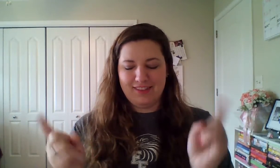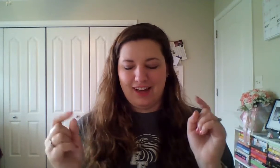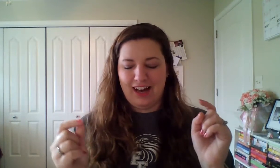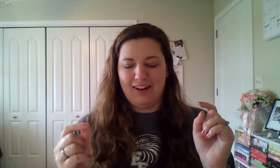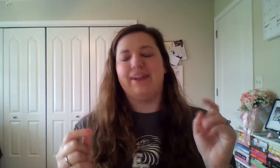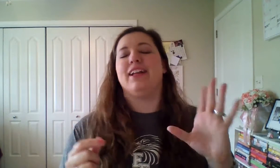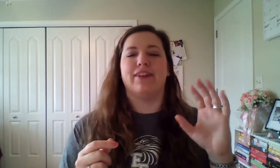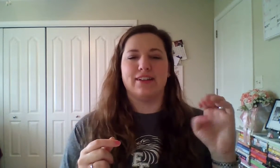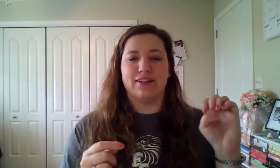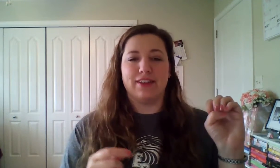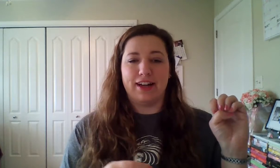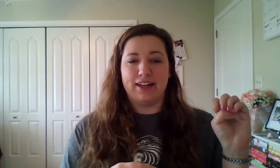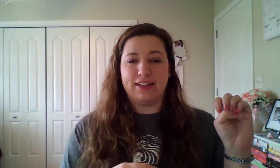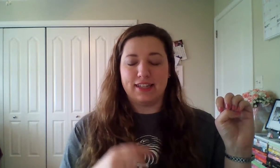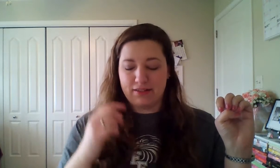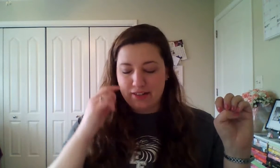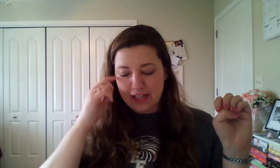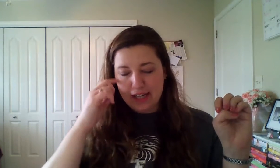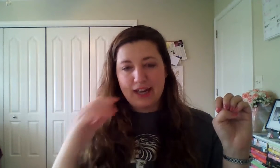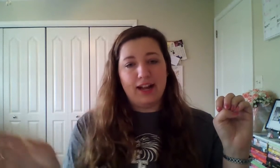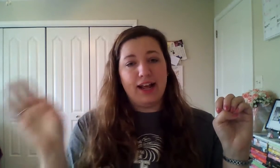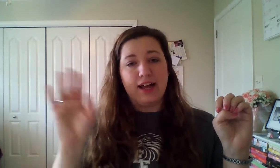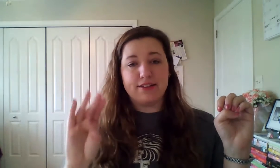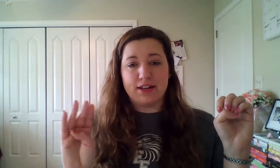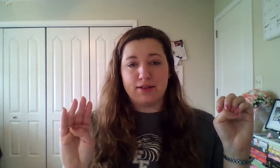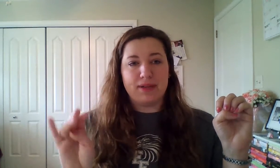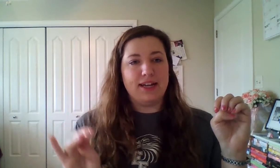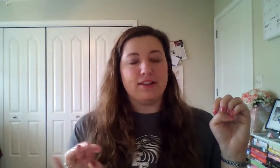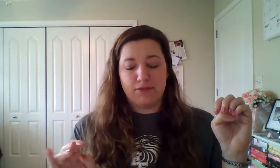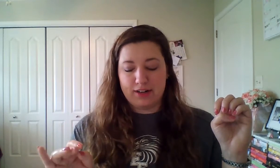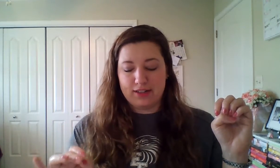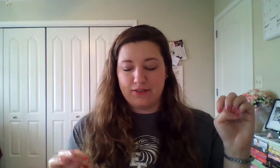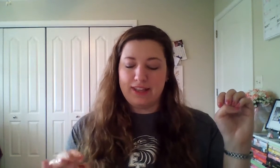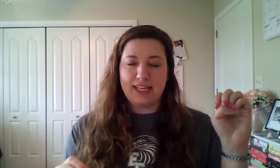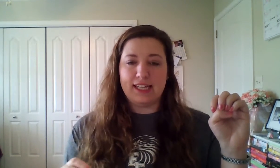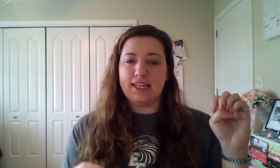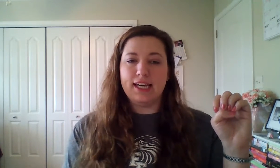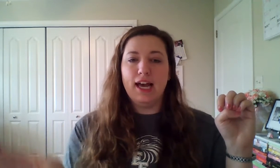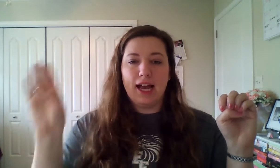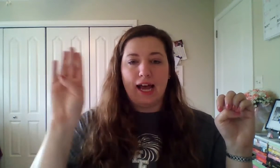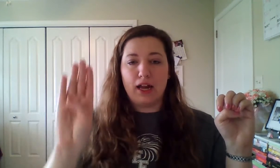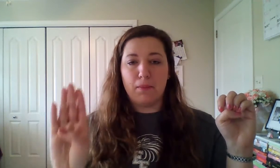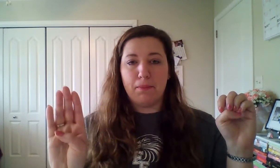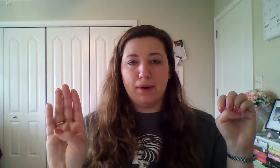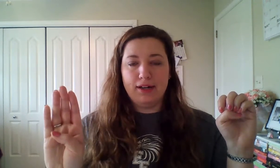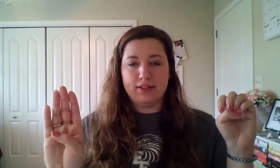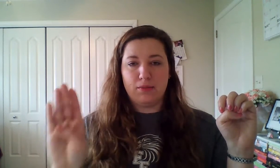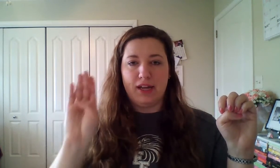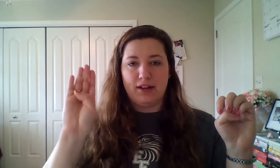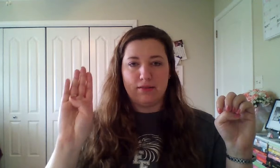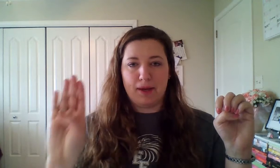oo. All right, now we're going to start with our ending sound and add a sound to beating. So we're going to start with e, add a ba to the beating to make